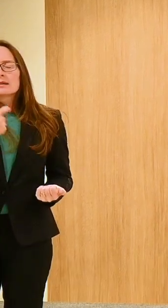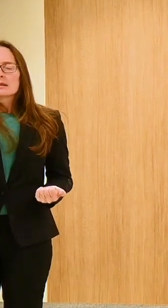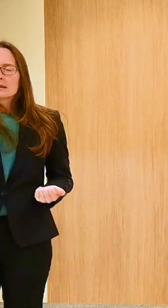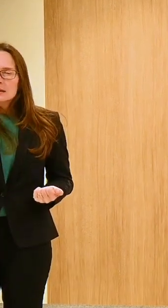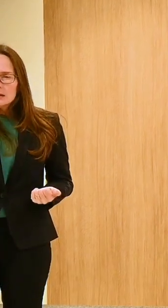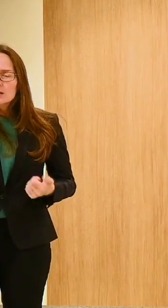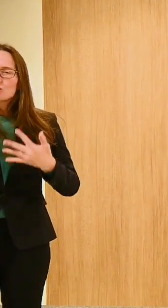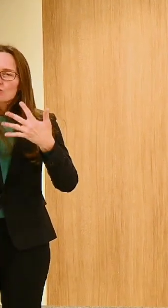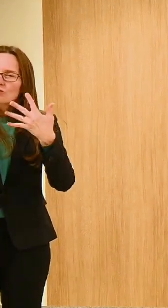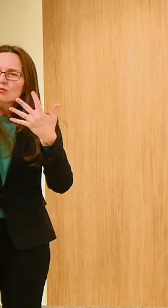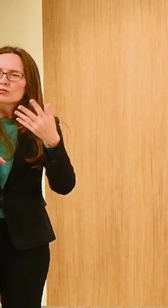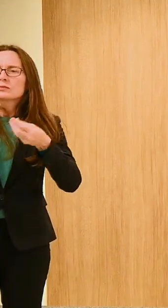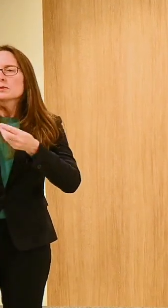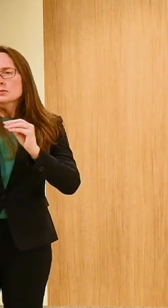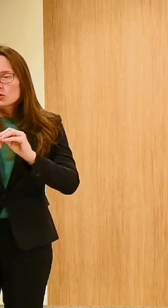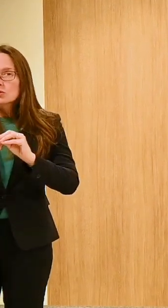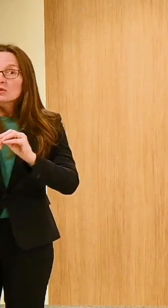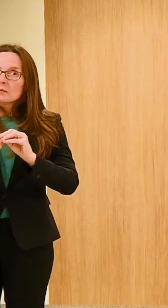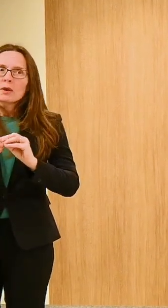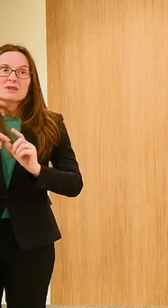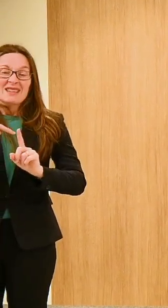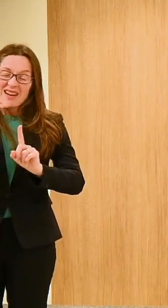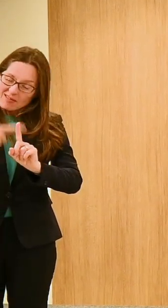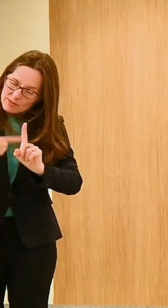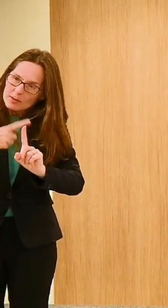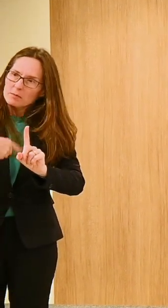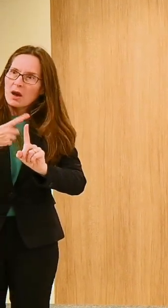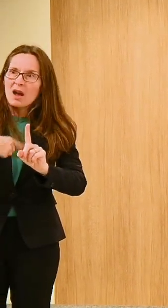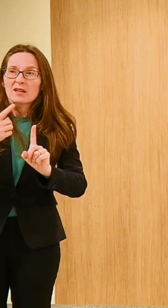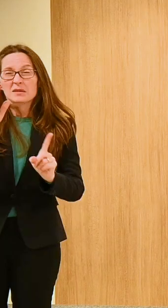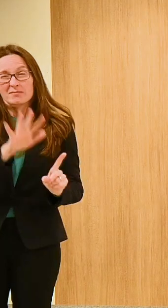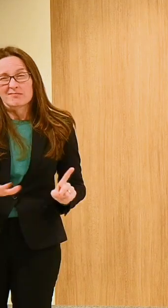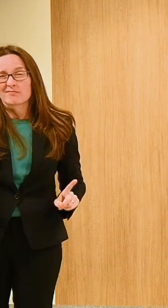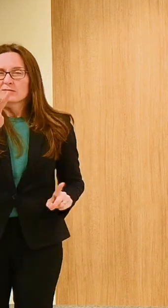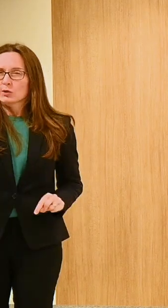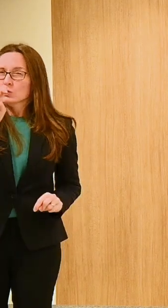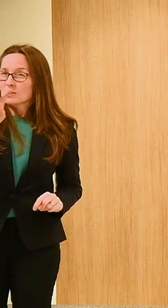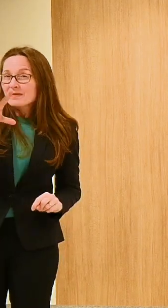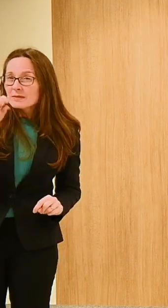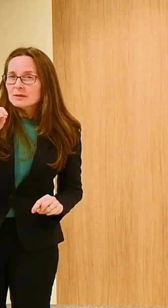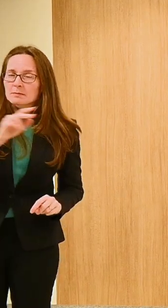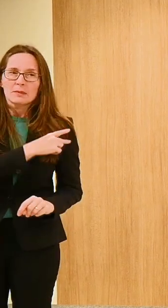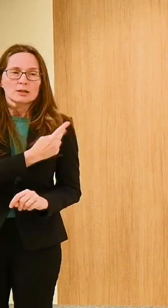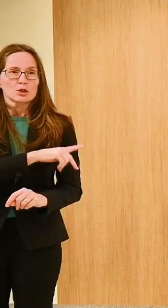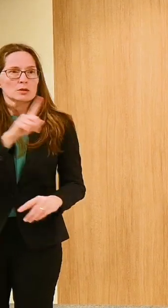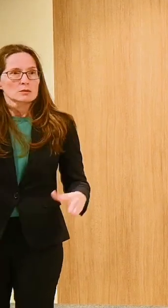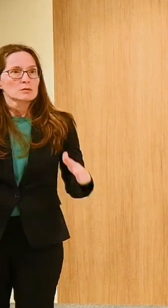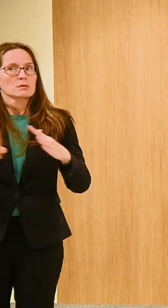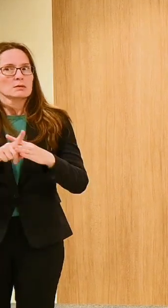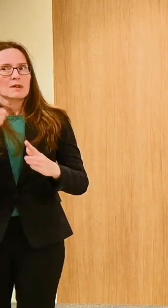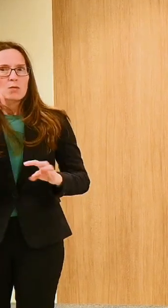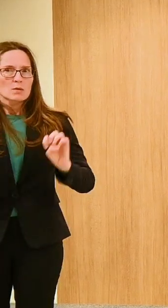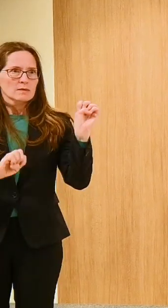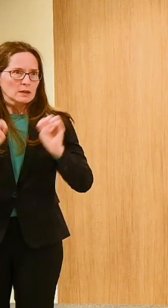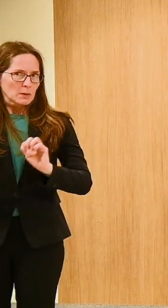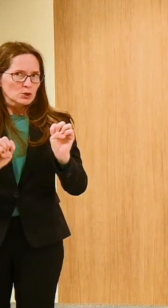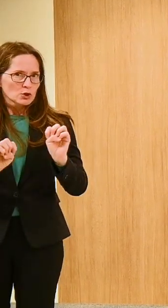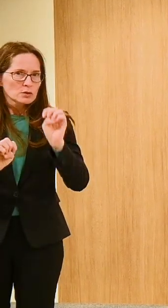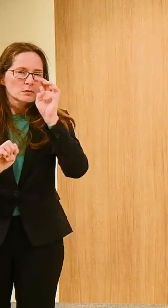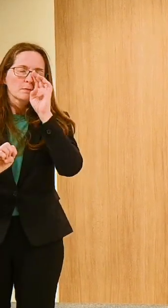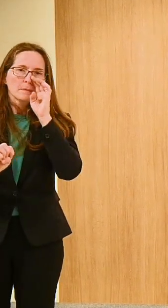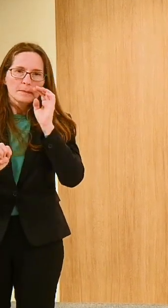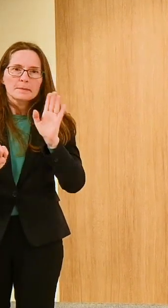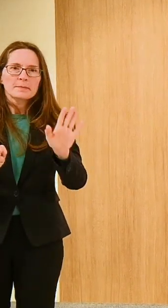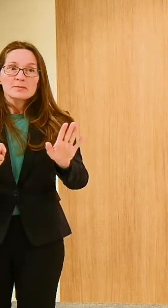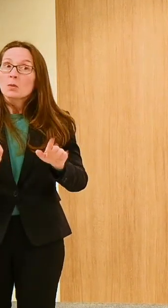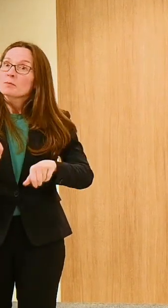We have about 250 patients that come in every month for evaluations. The time when they come in is one of